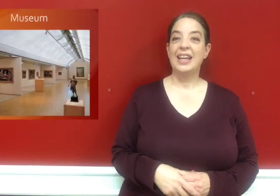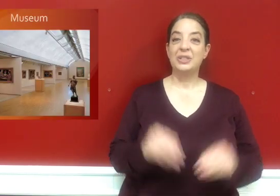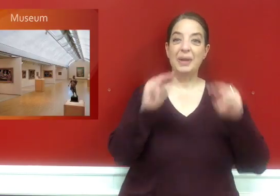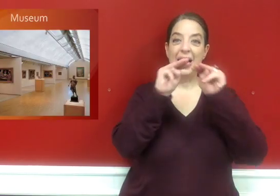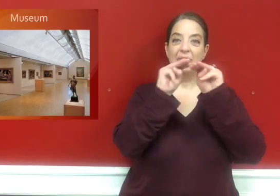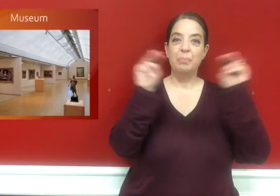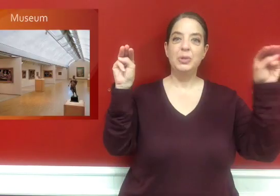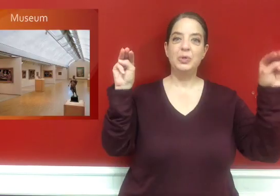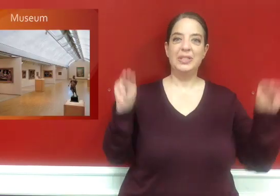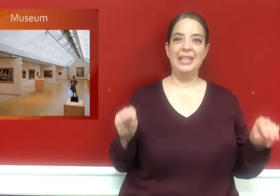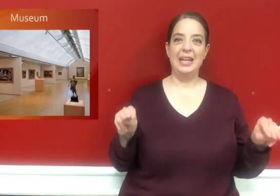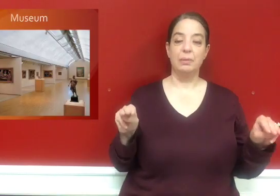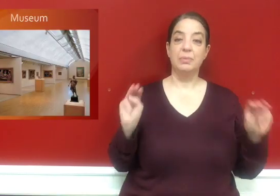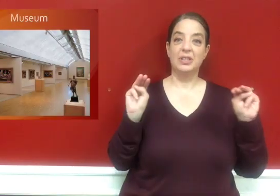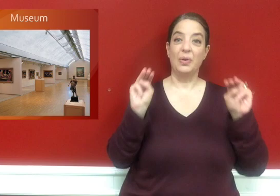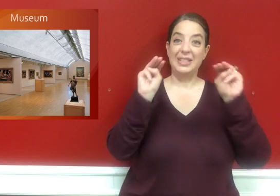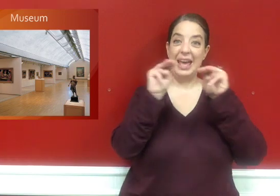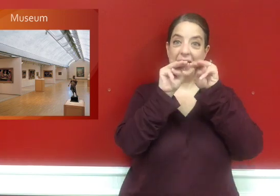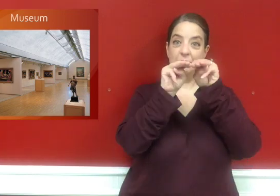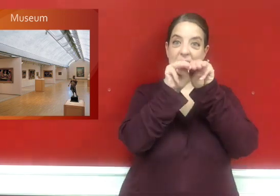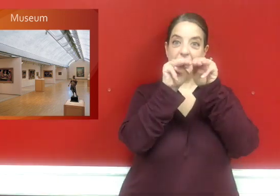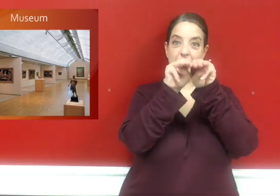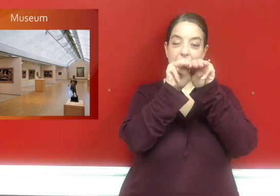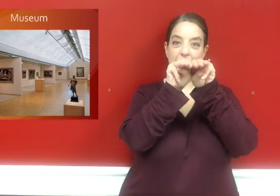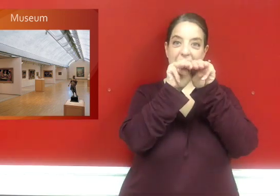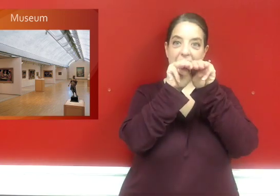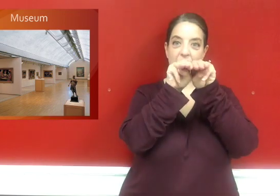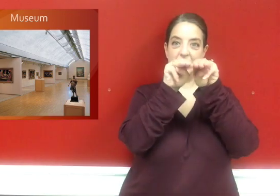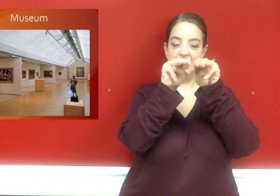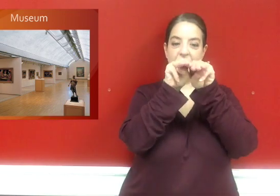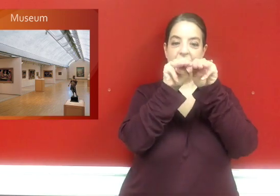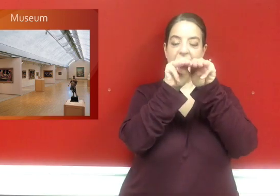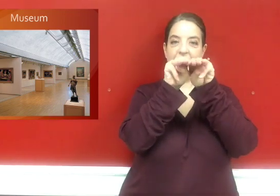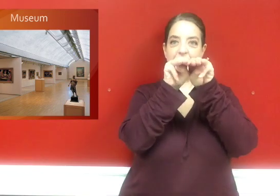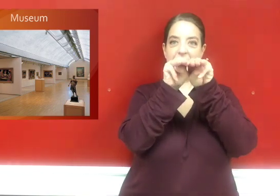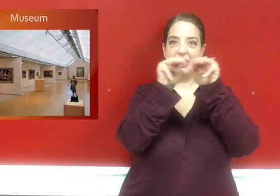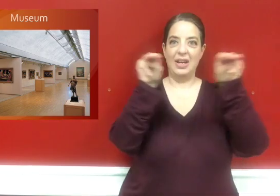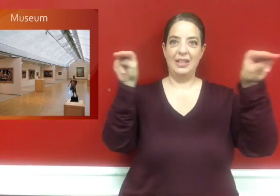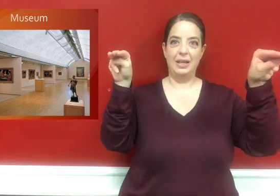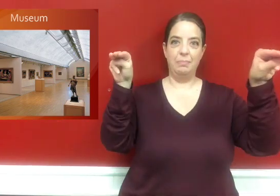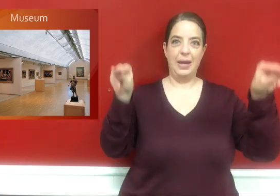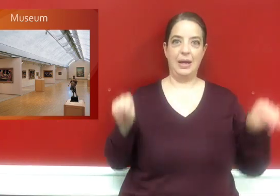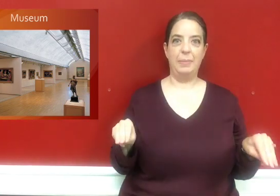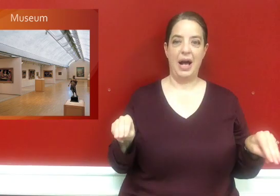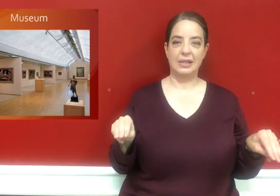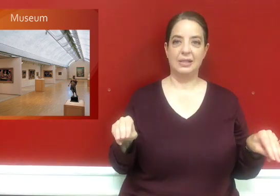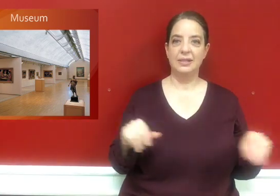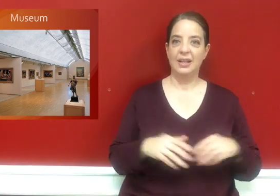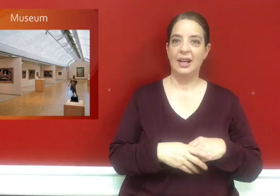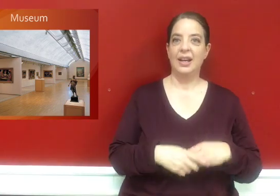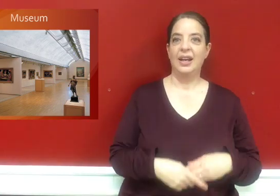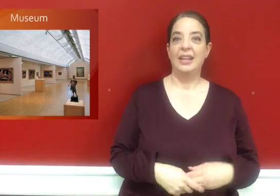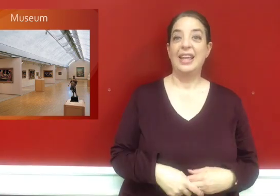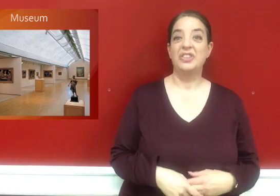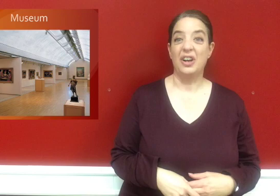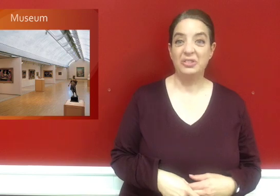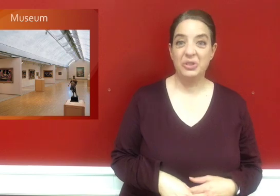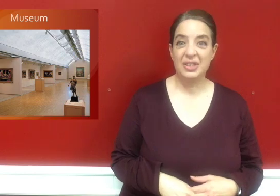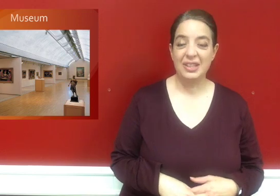Next we have museum. So it's M's, palms out. They come together and then they make a box. That is also the sign